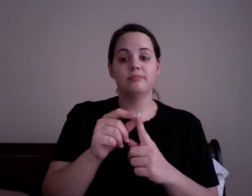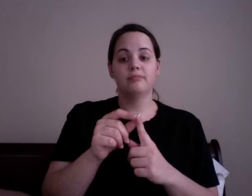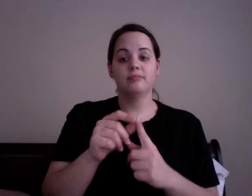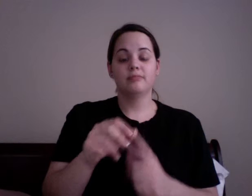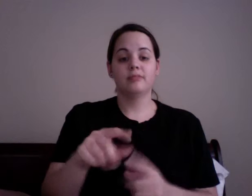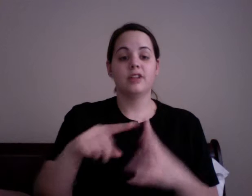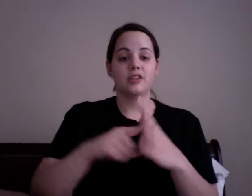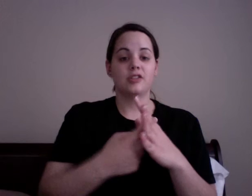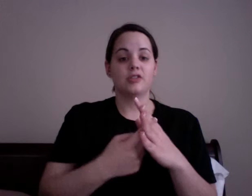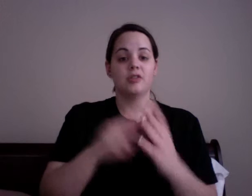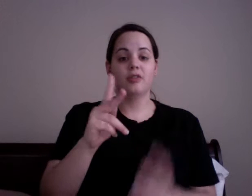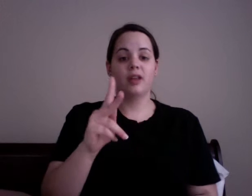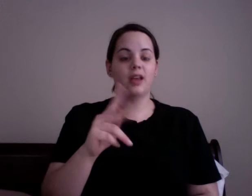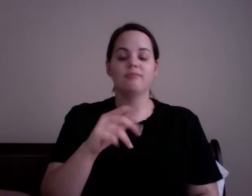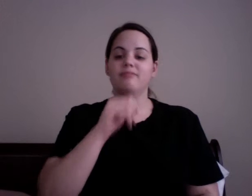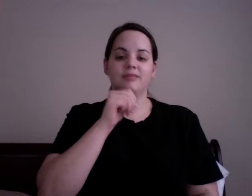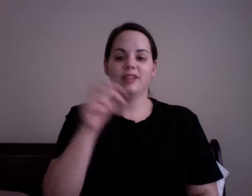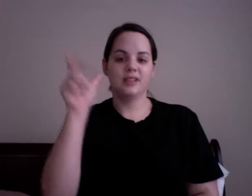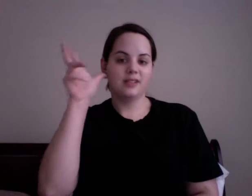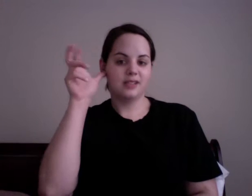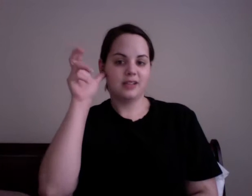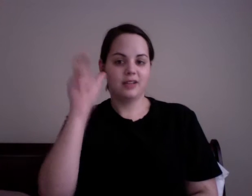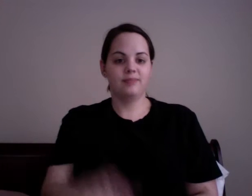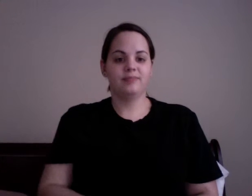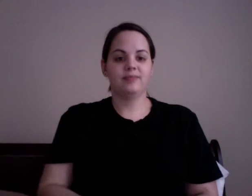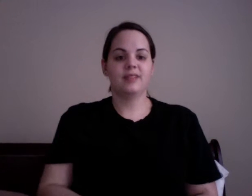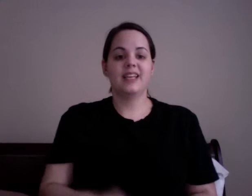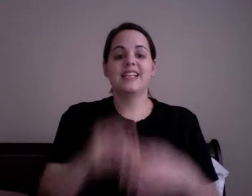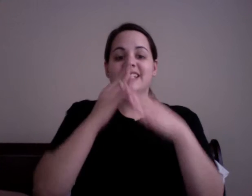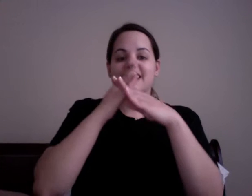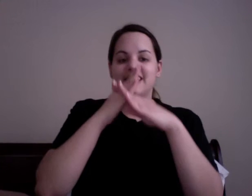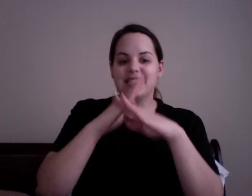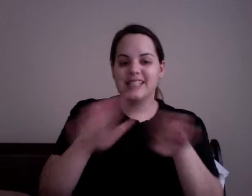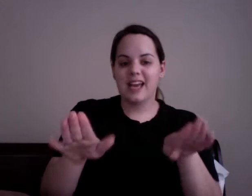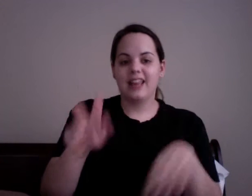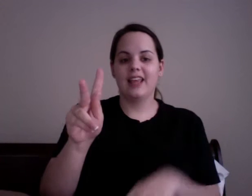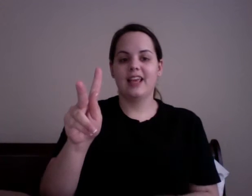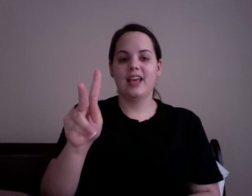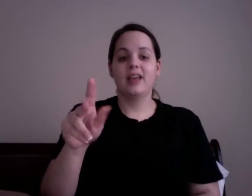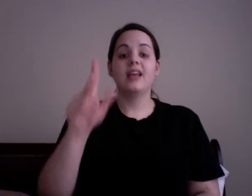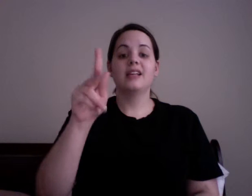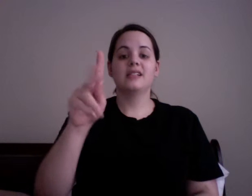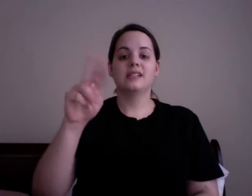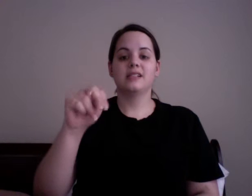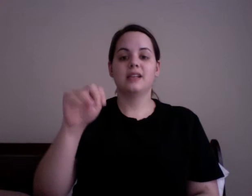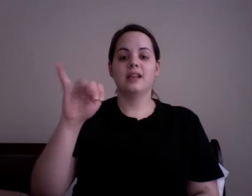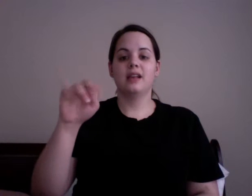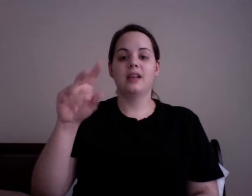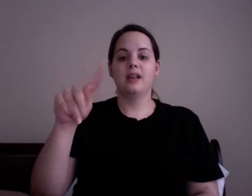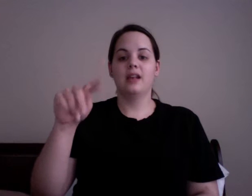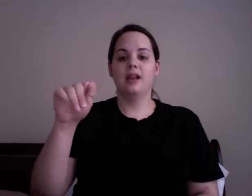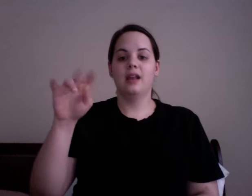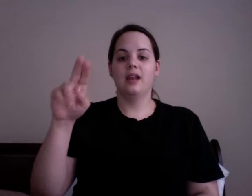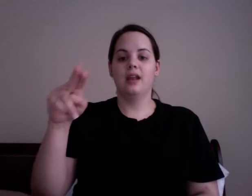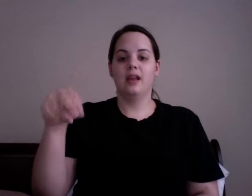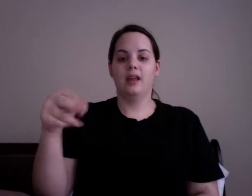silent K. Do you think they can figure out that word? What do you think, Liam? Knitting. That's the word knitting. Sometimes K's at the beginning of the word